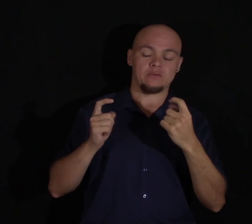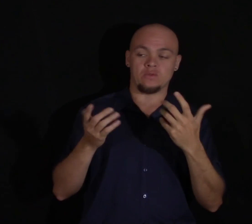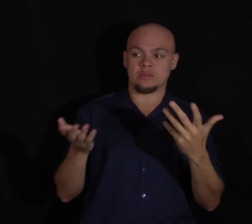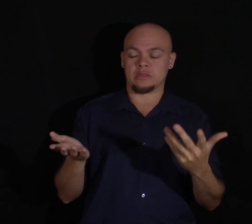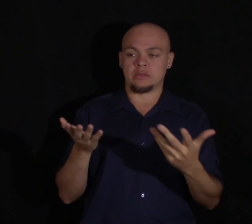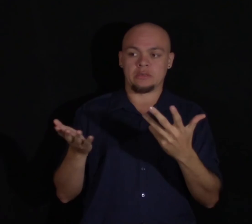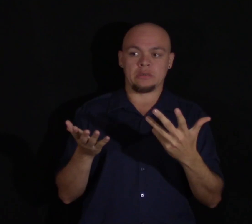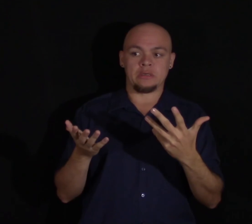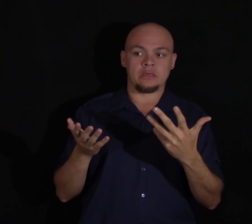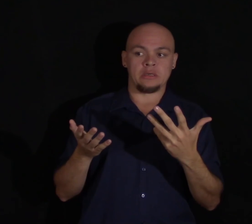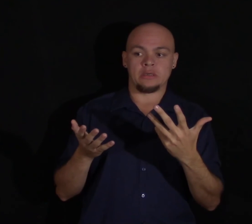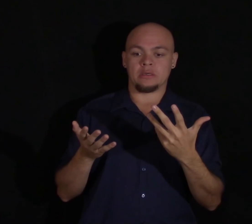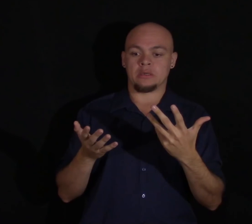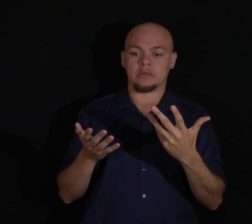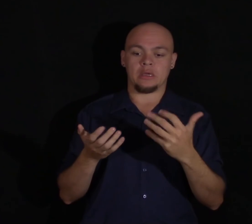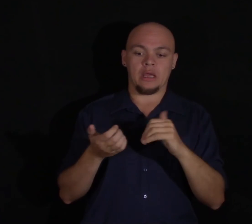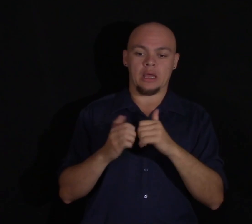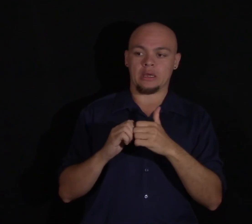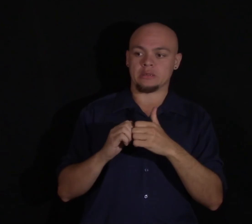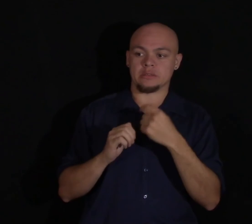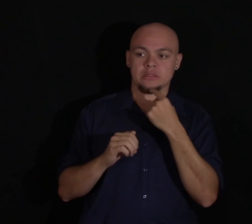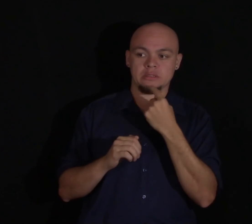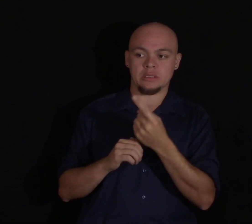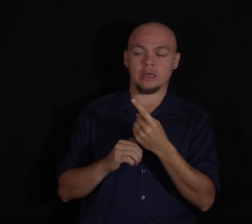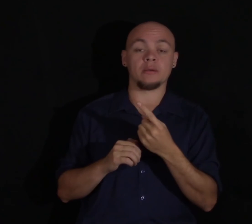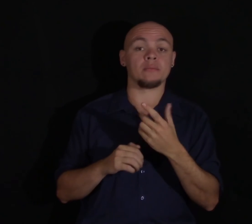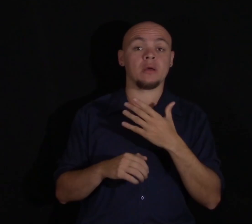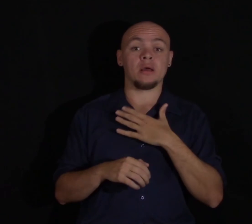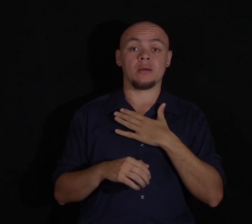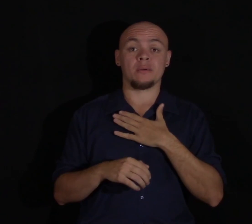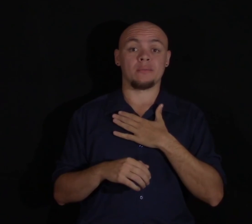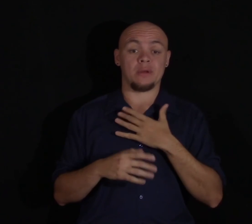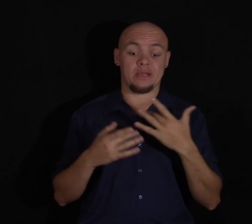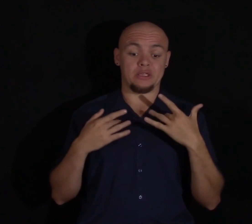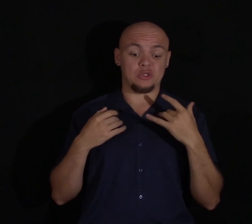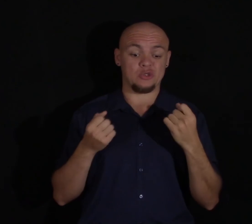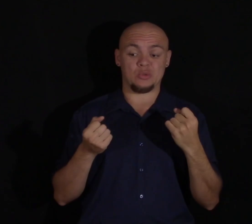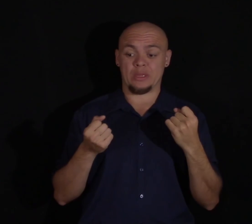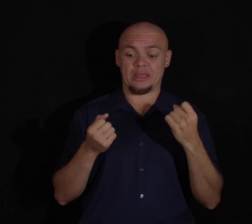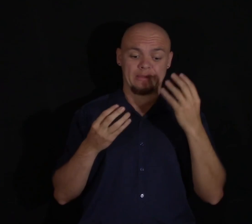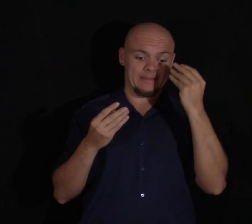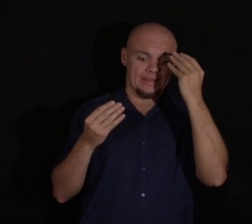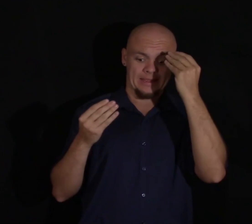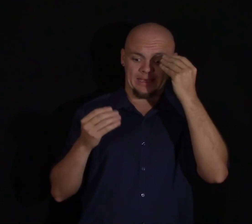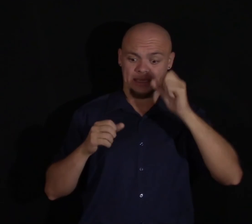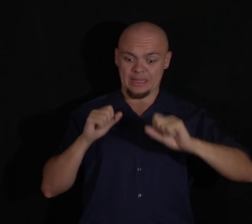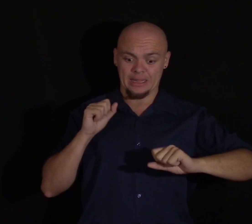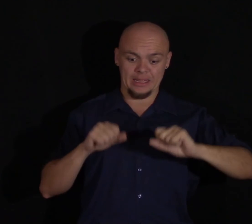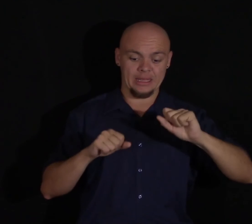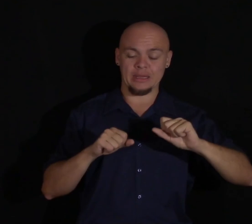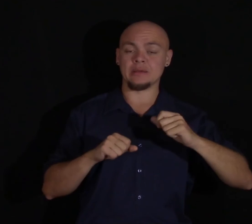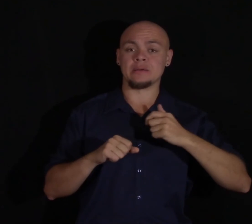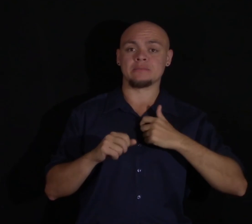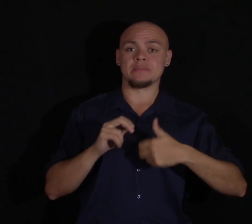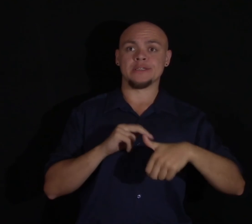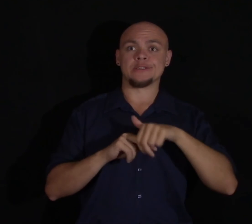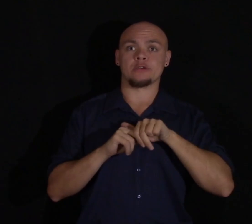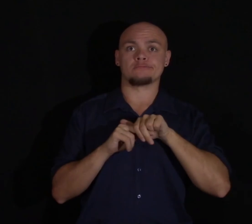answer him, but the effort destroyed all my remaining strength. I sank on the chair and sobbed